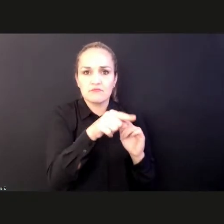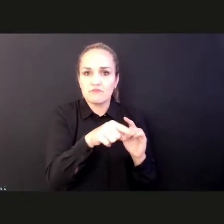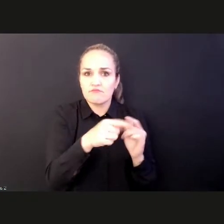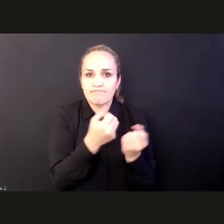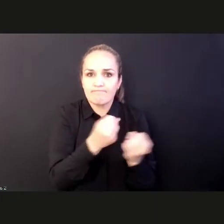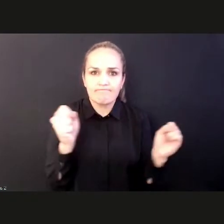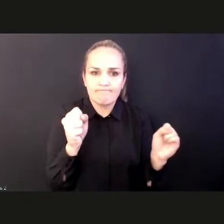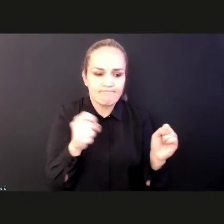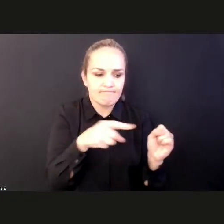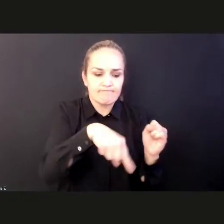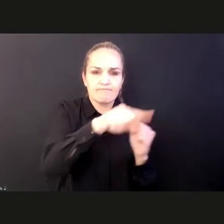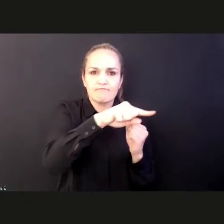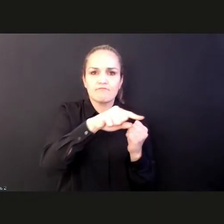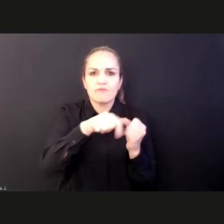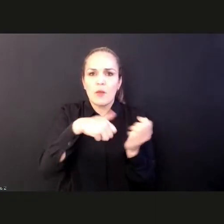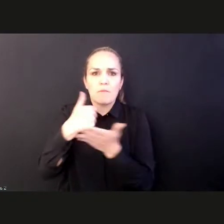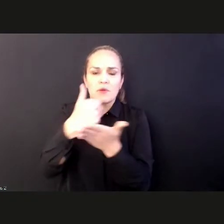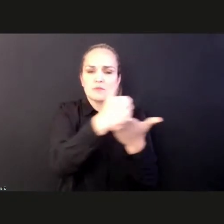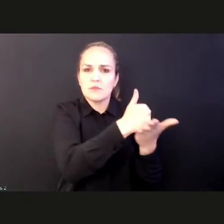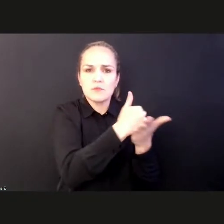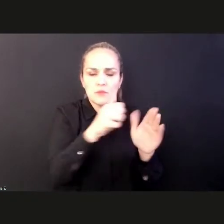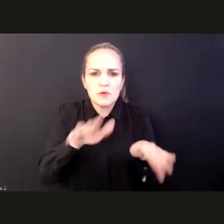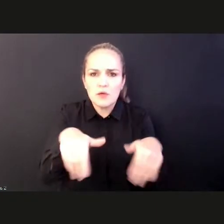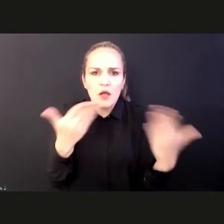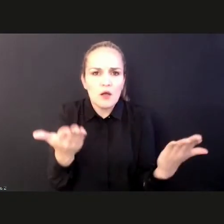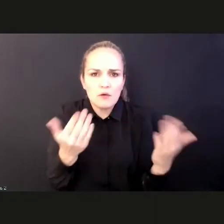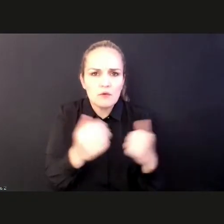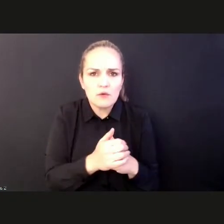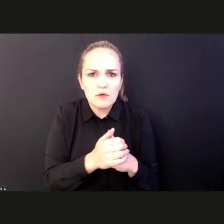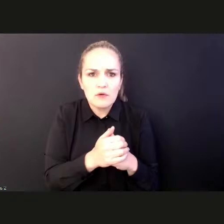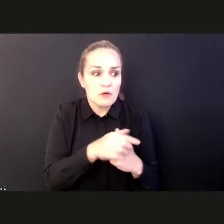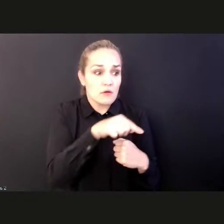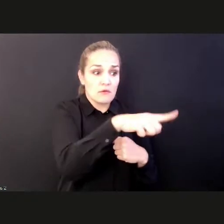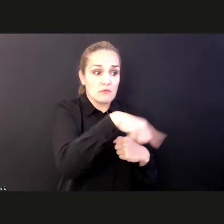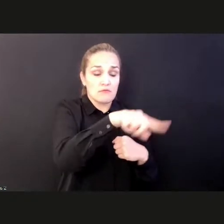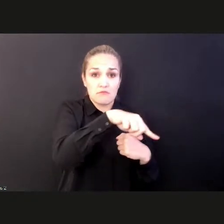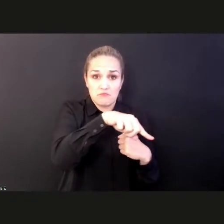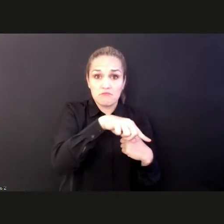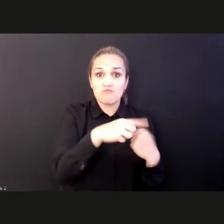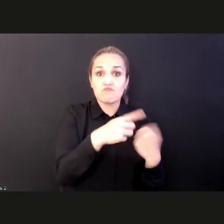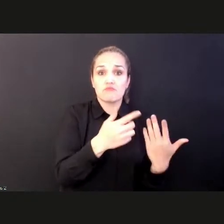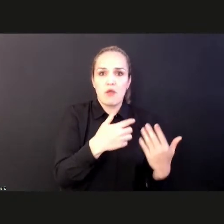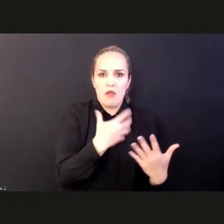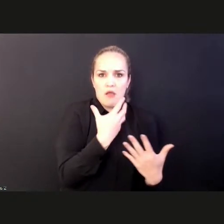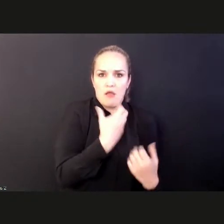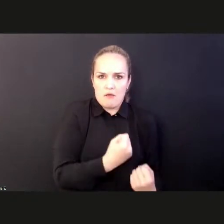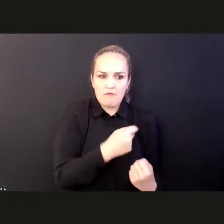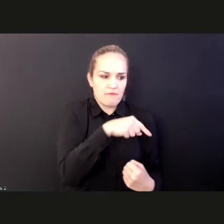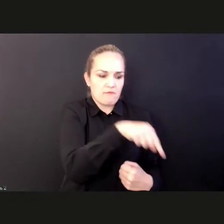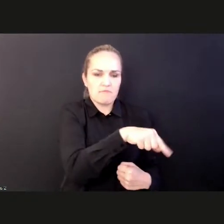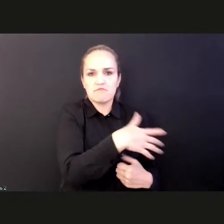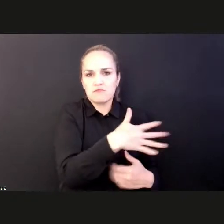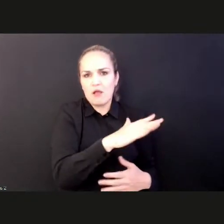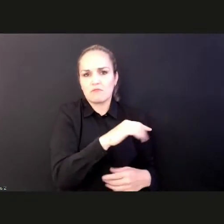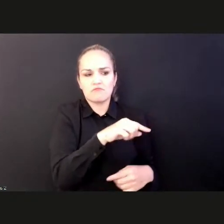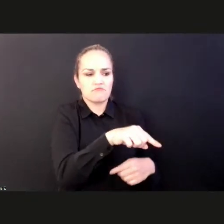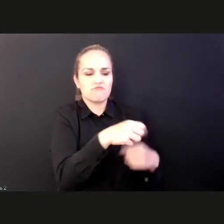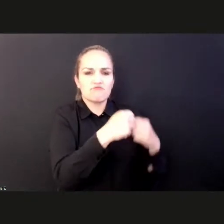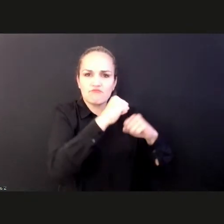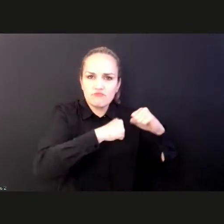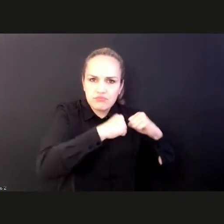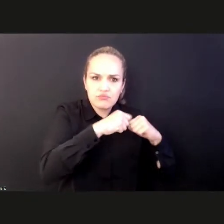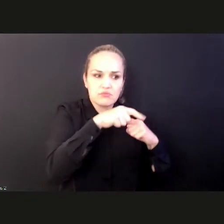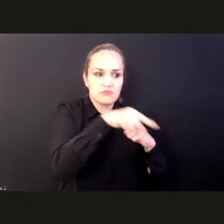options to withdraw cash. But we have companies that don't even have access to these